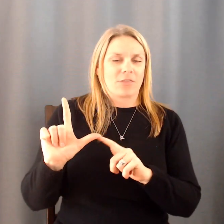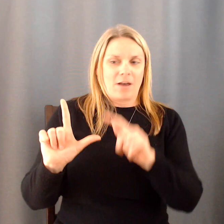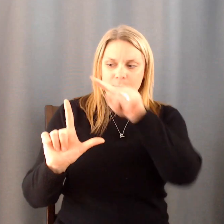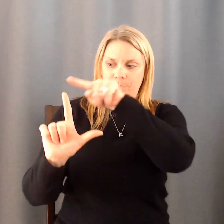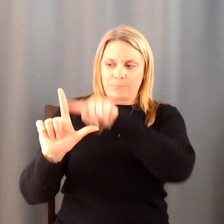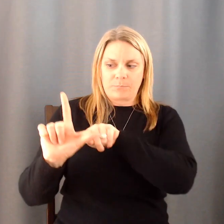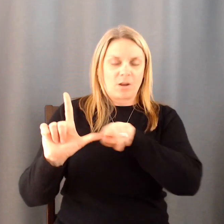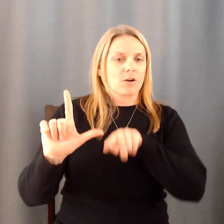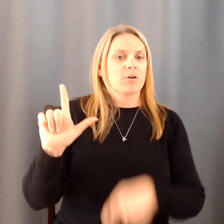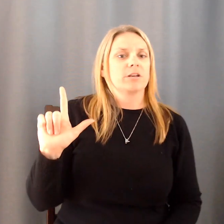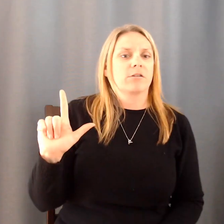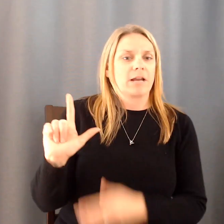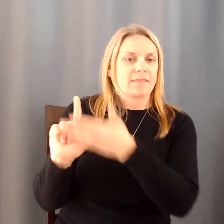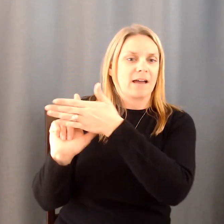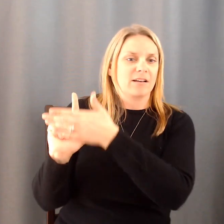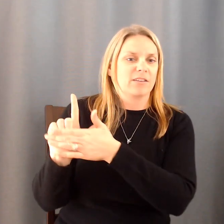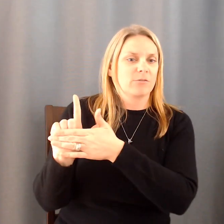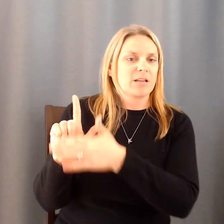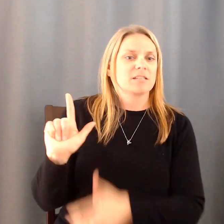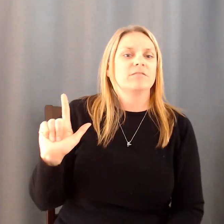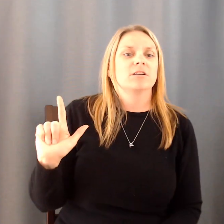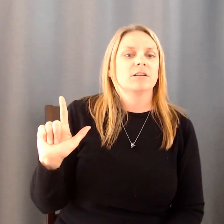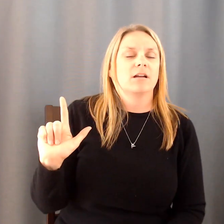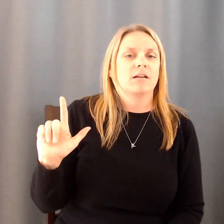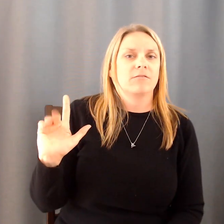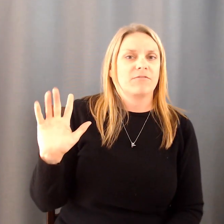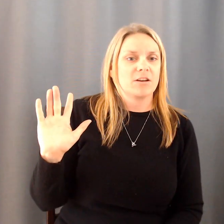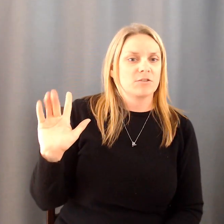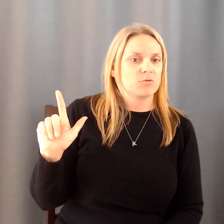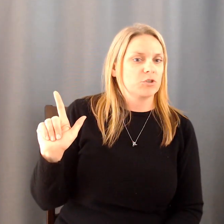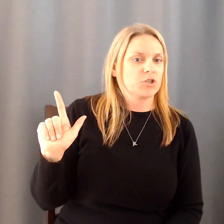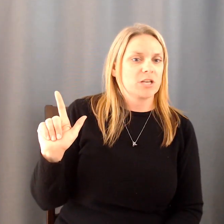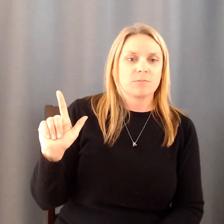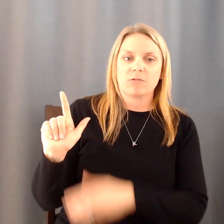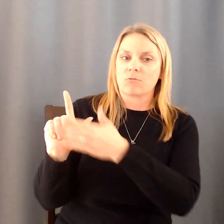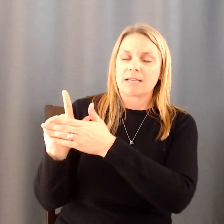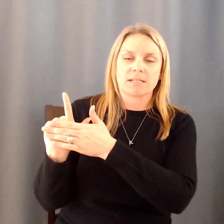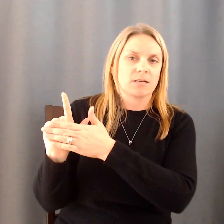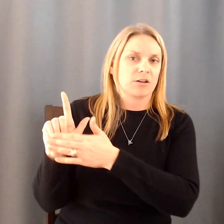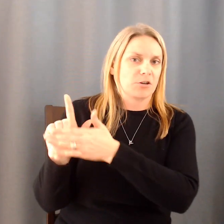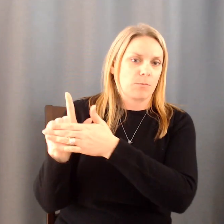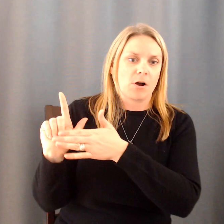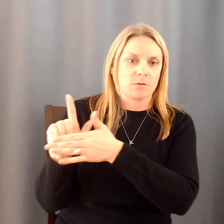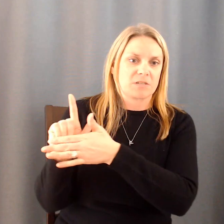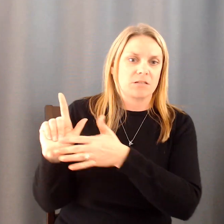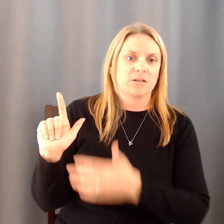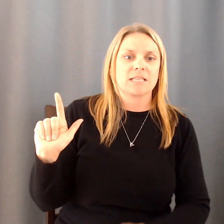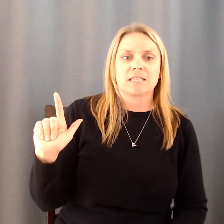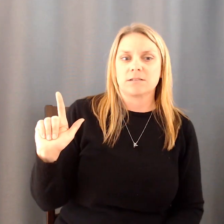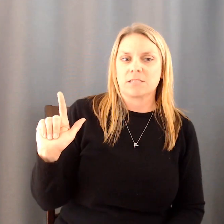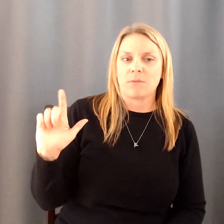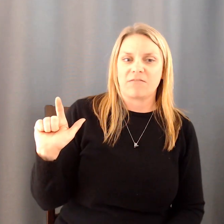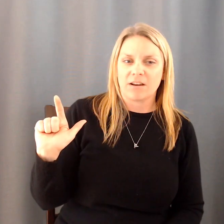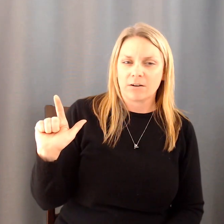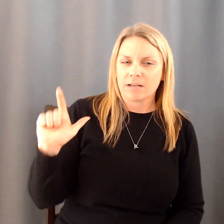thumb are going to create that L, and the rest of your fingers will just be resting on your palm. So you can still see my fingernails. I'm